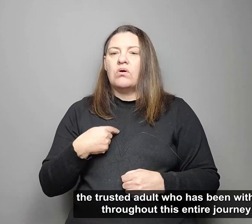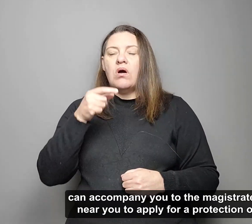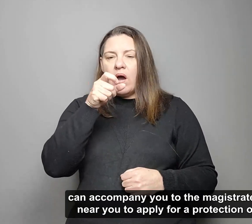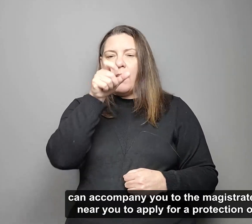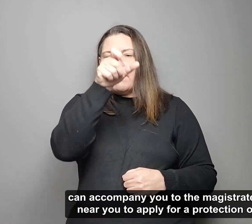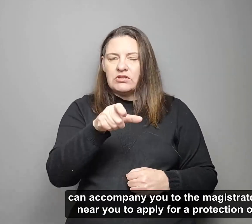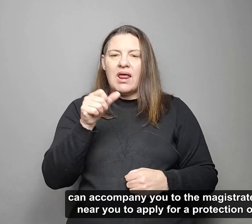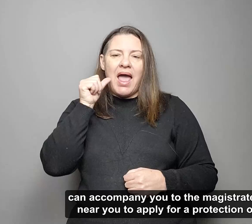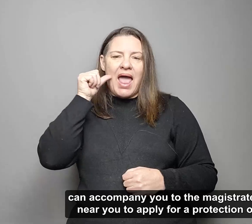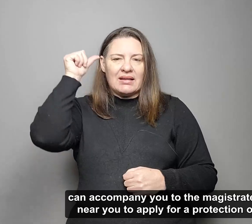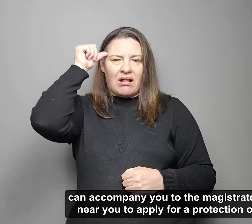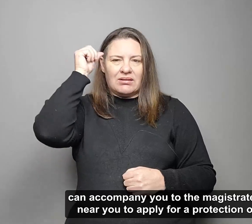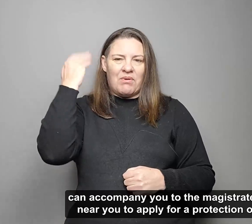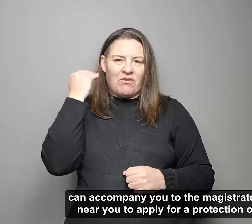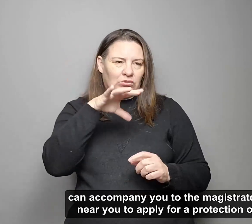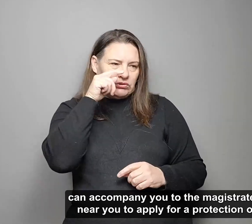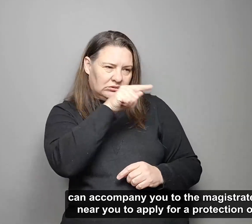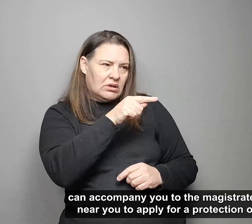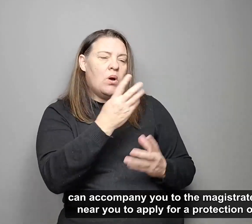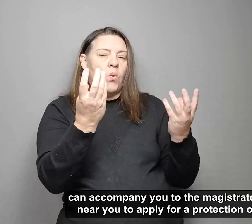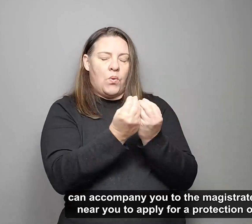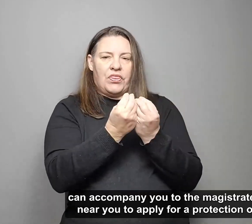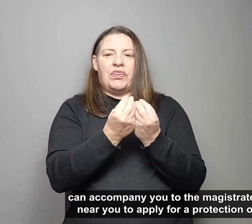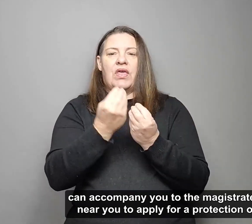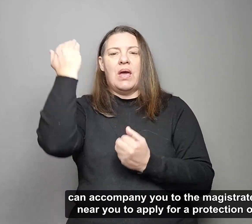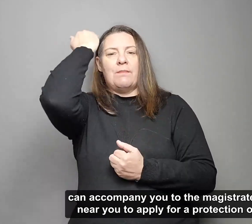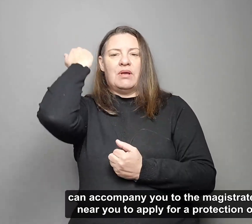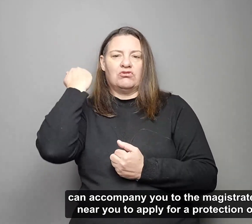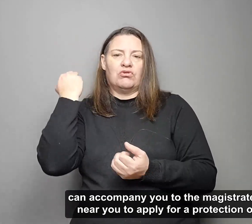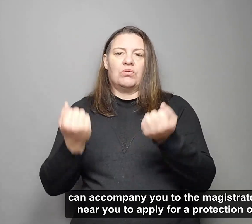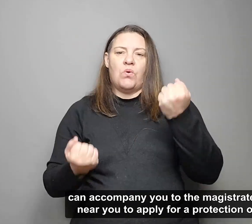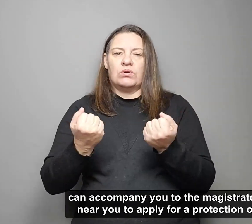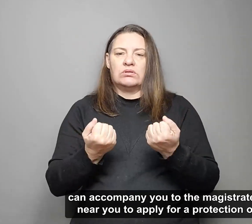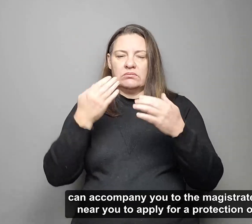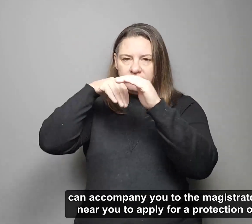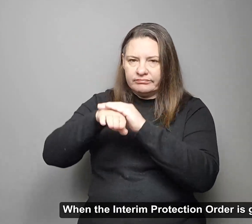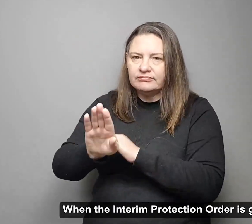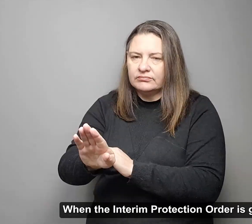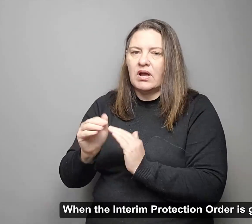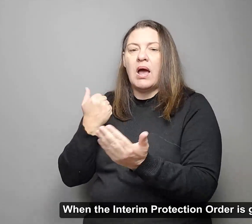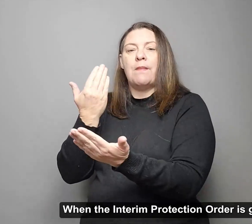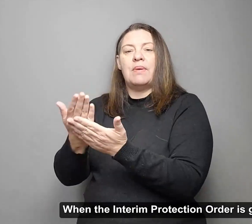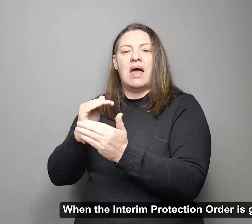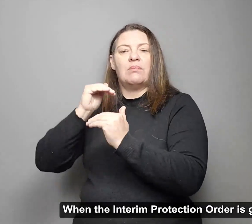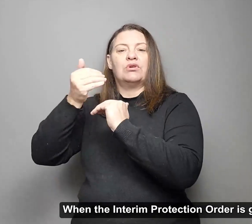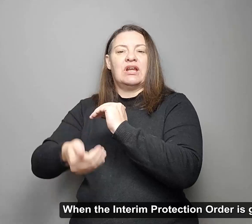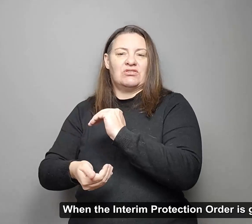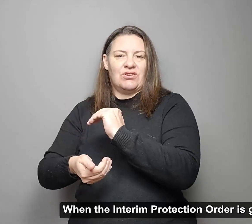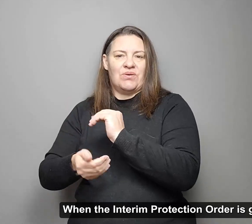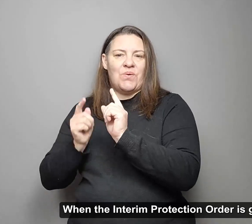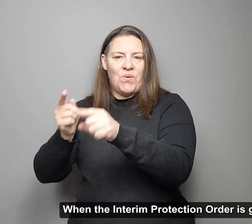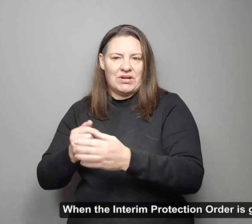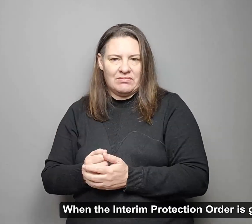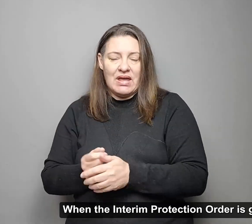journey can accompany you to the magistrate court near you to apply for a protection order. When the interim protection order